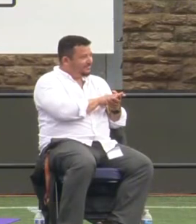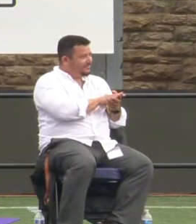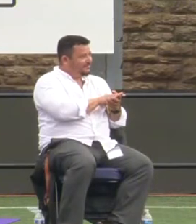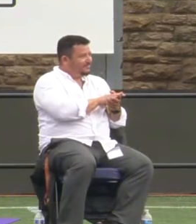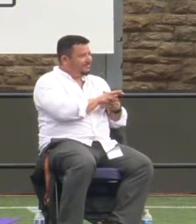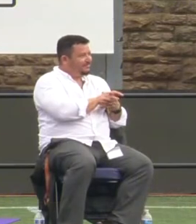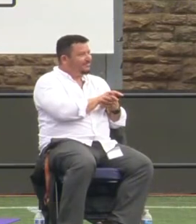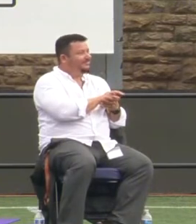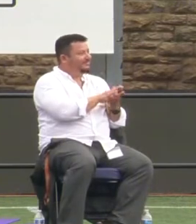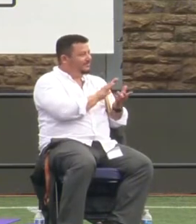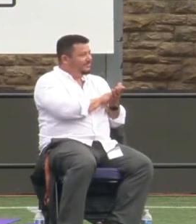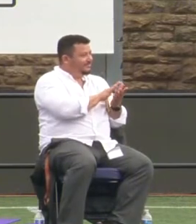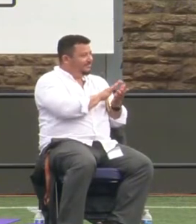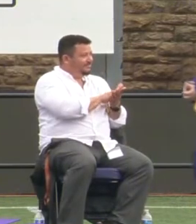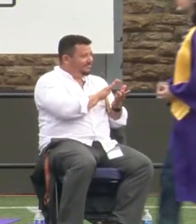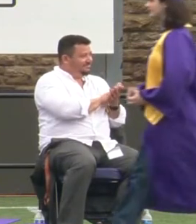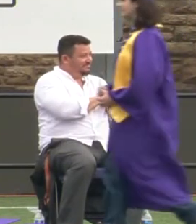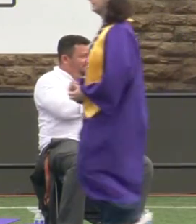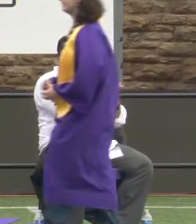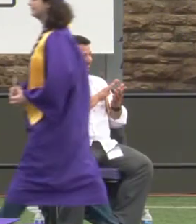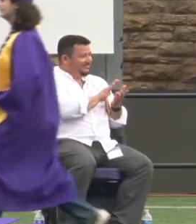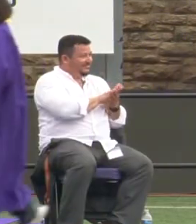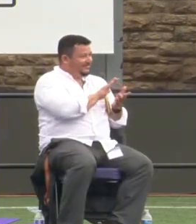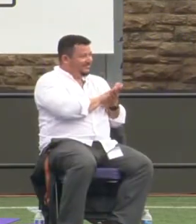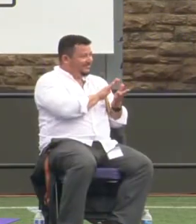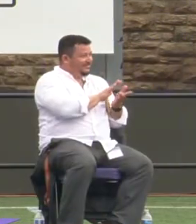Lauren Glass.